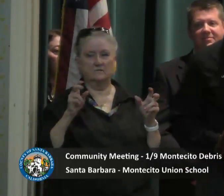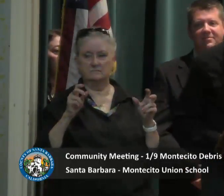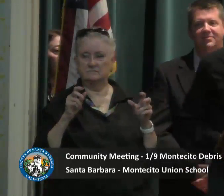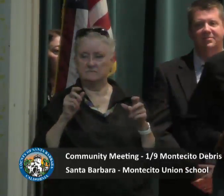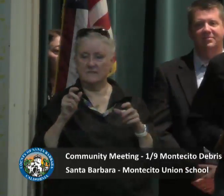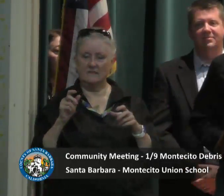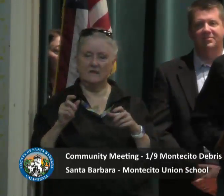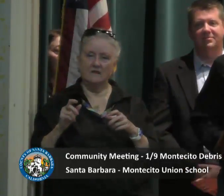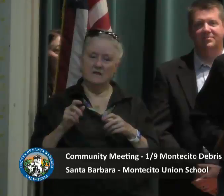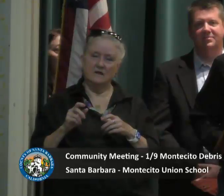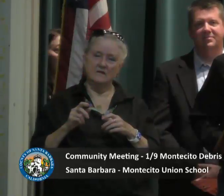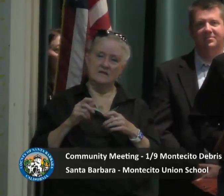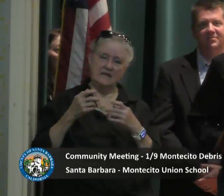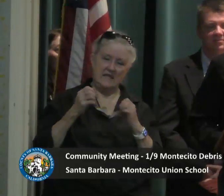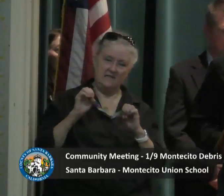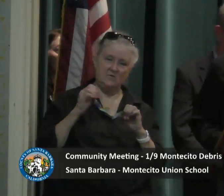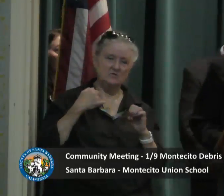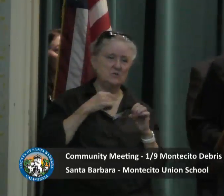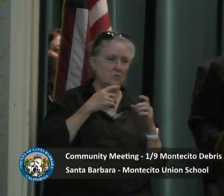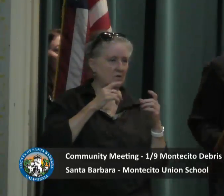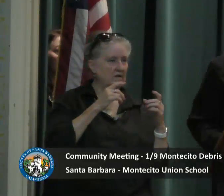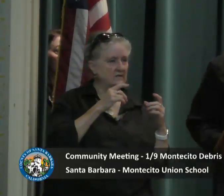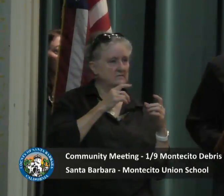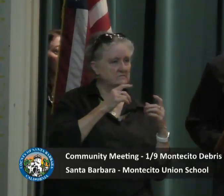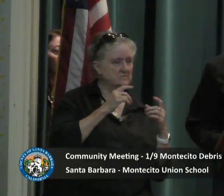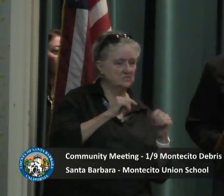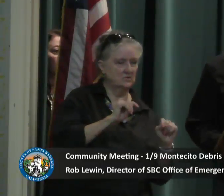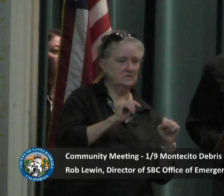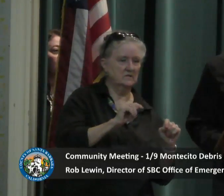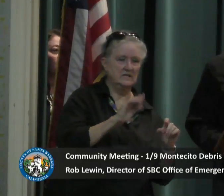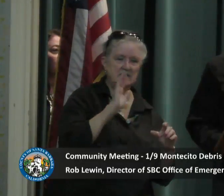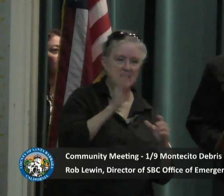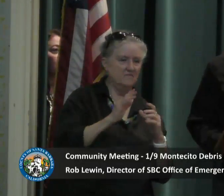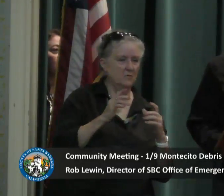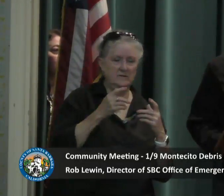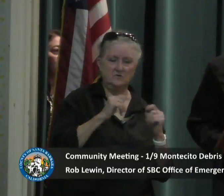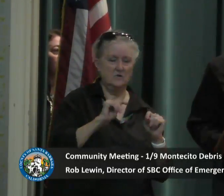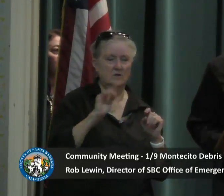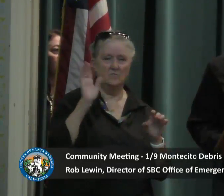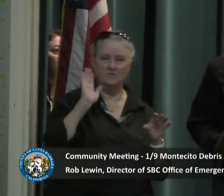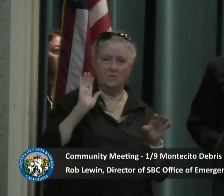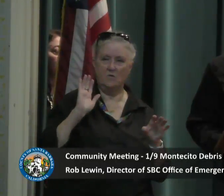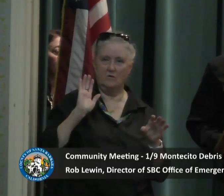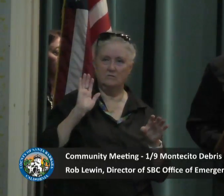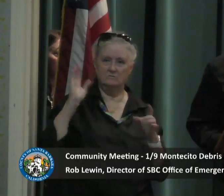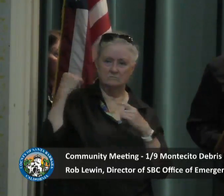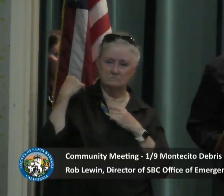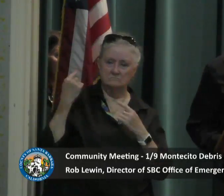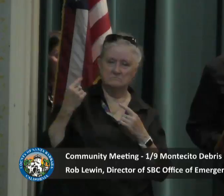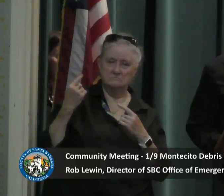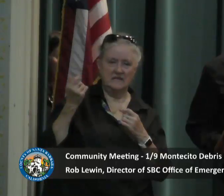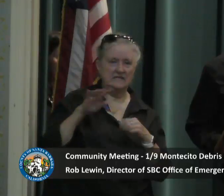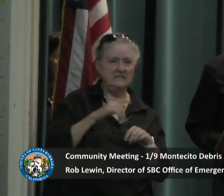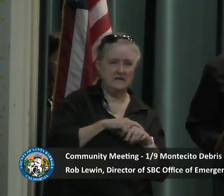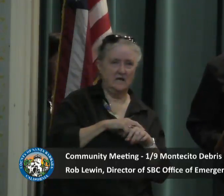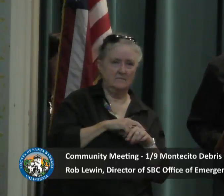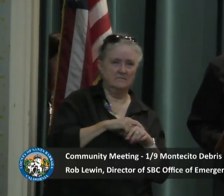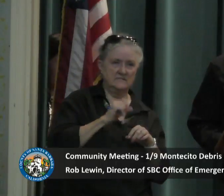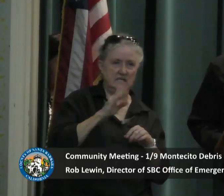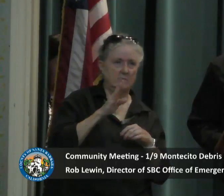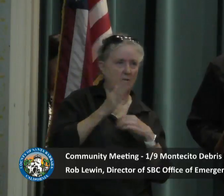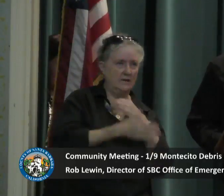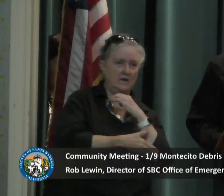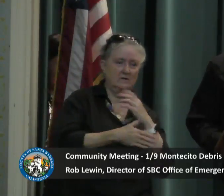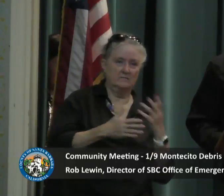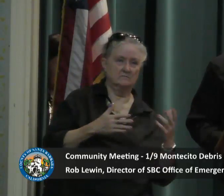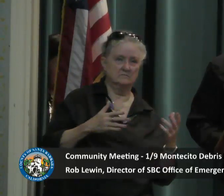The efforts that we undertook previous to the storm had never been undertaken prior at any time in Santa Barbara County.